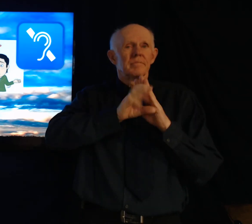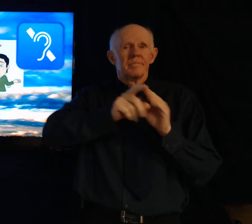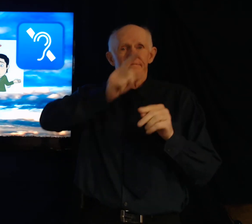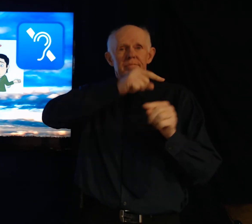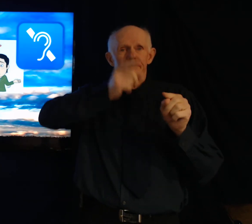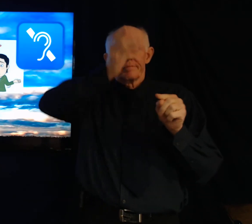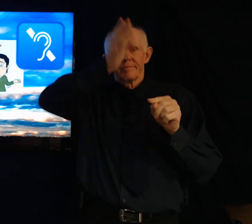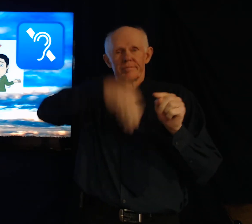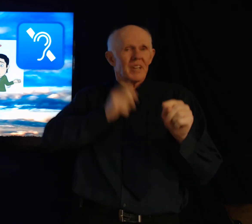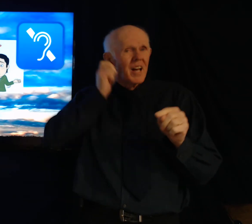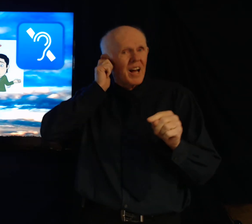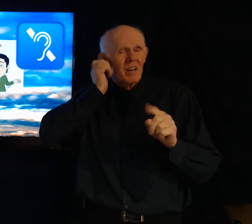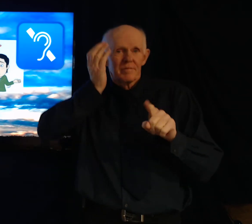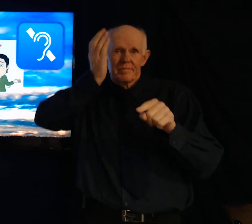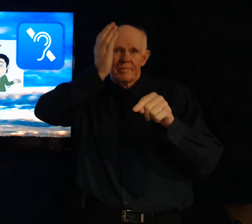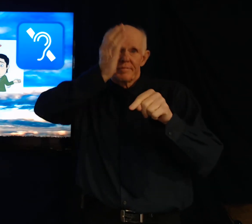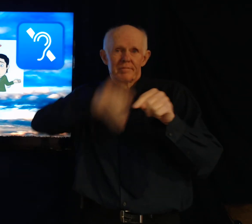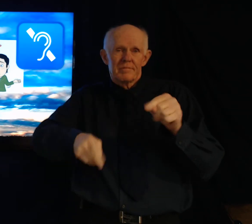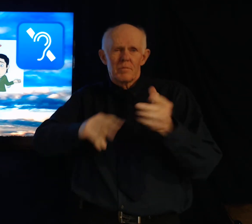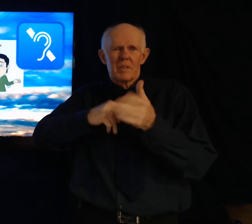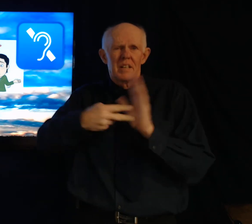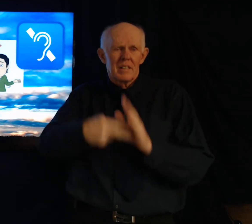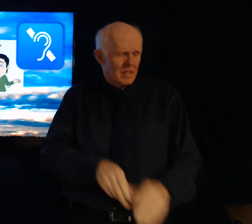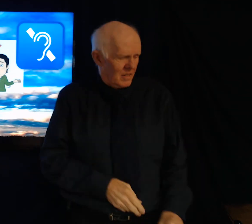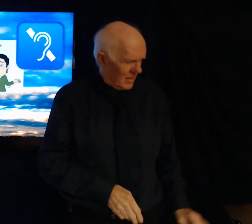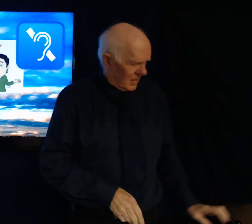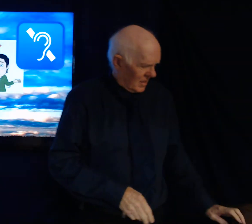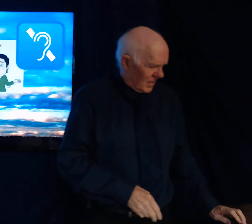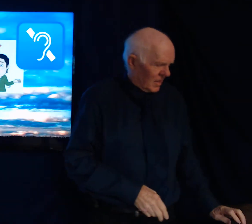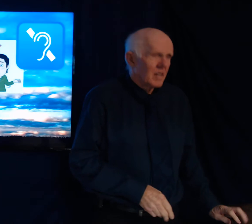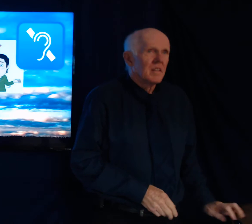The picture, the deaf sign, what it means.